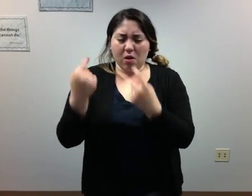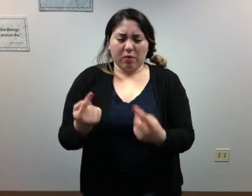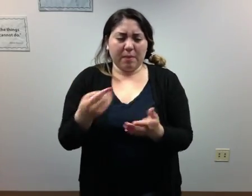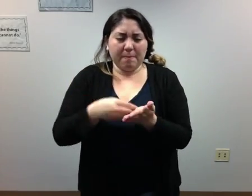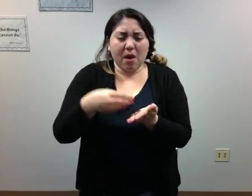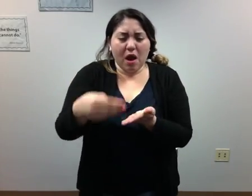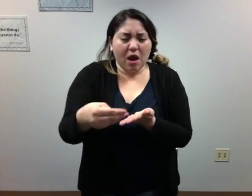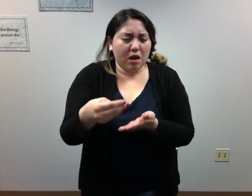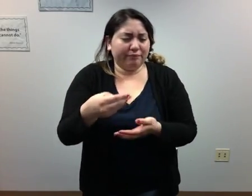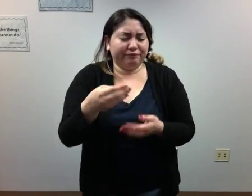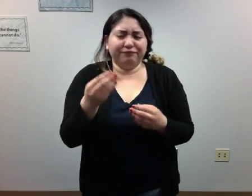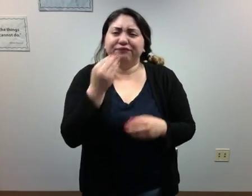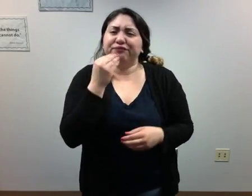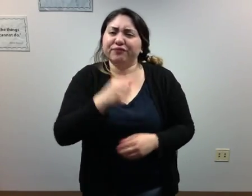countries. Well, that's wrong.